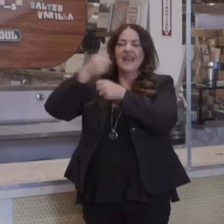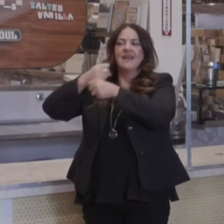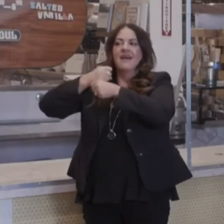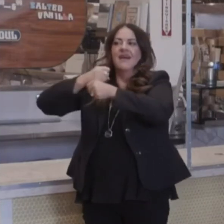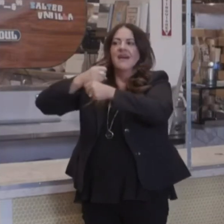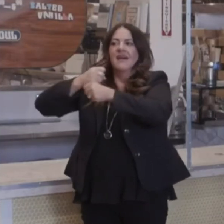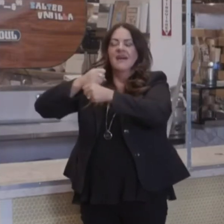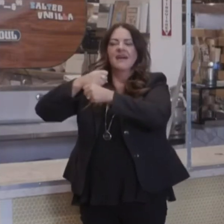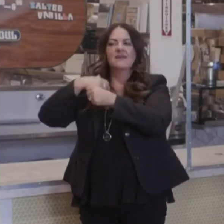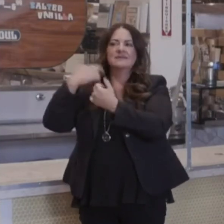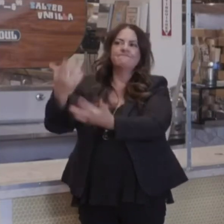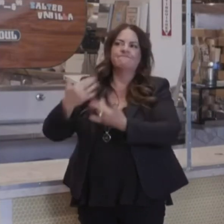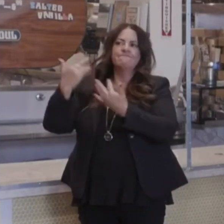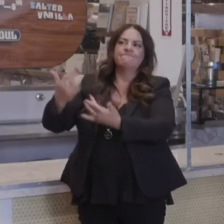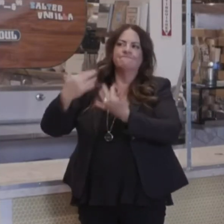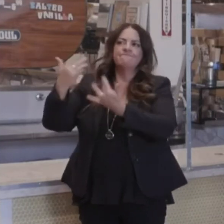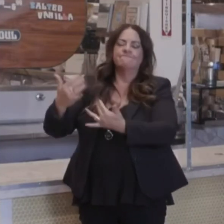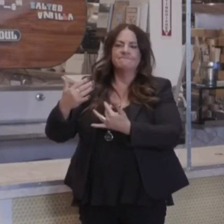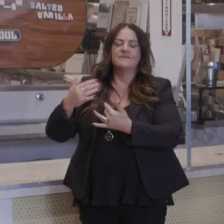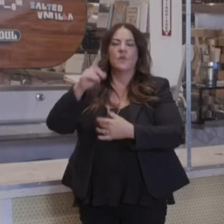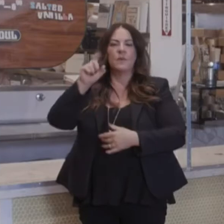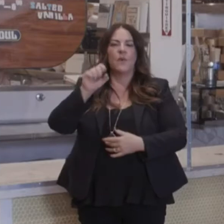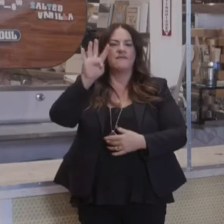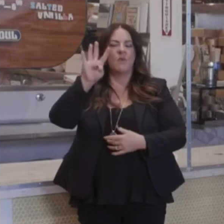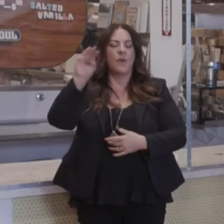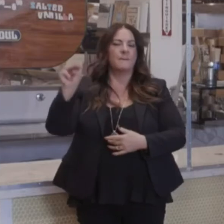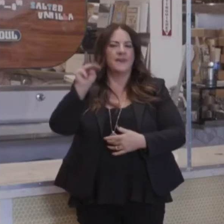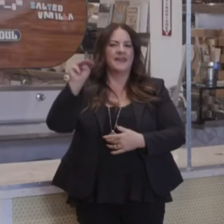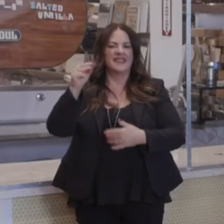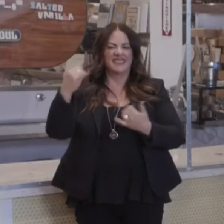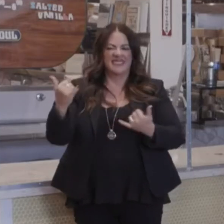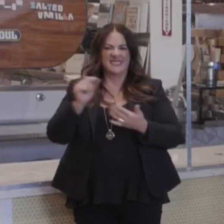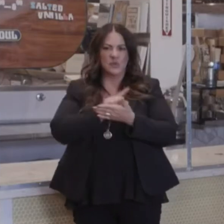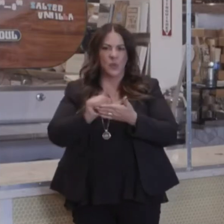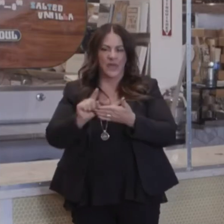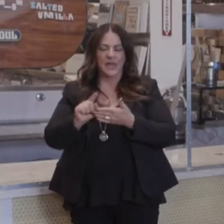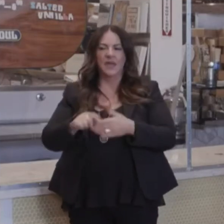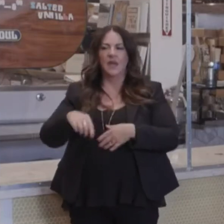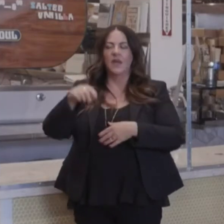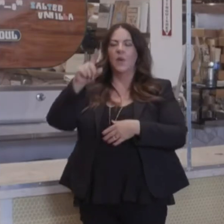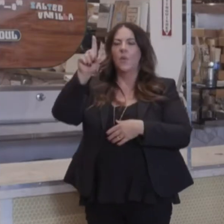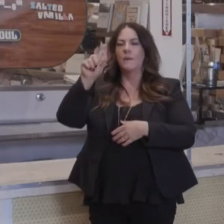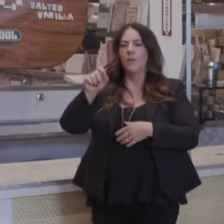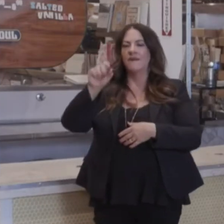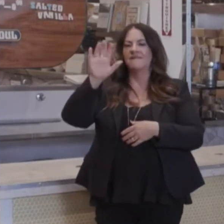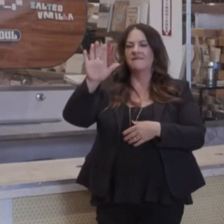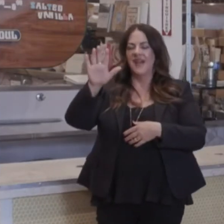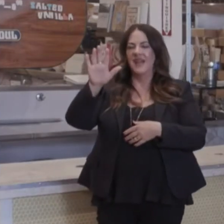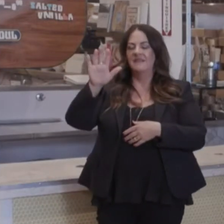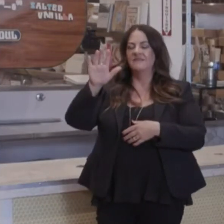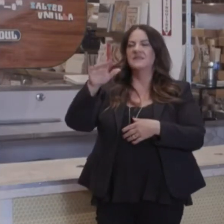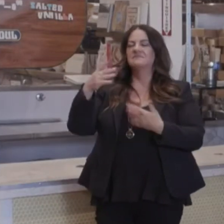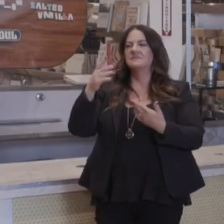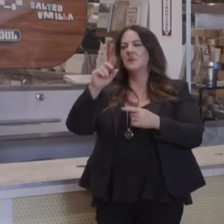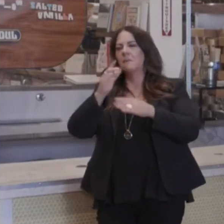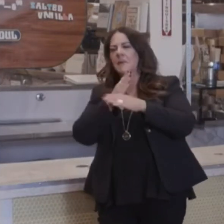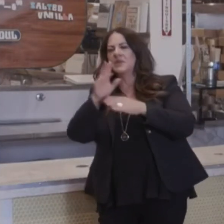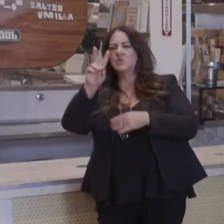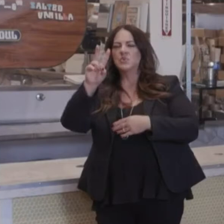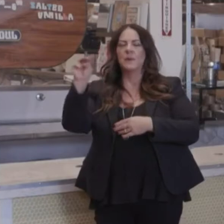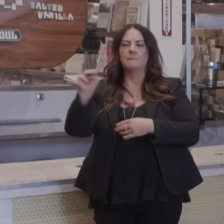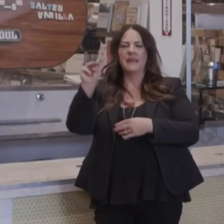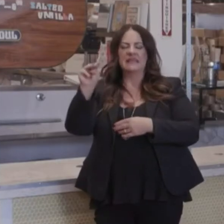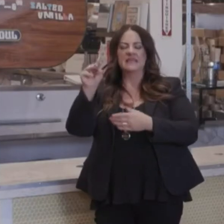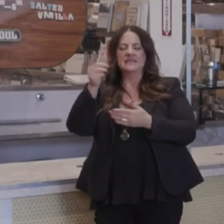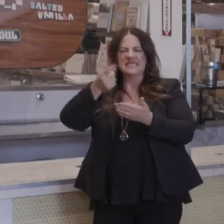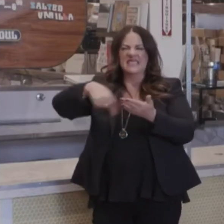of California. 1.4 million arriving the end of this week, 1.52 million arriving at the end of next week.